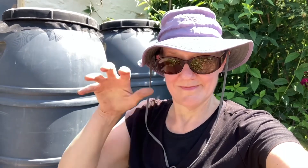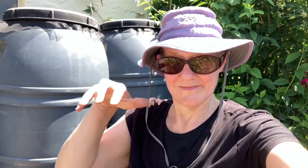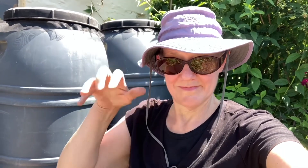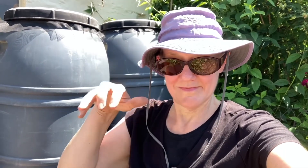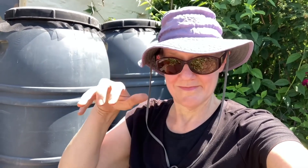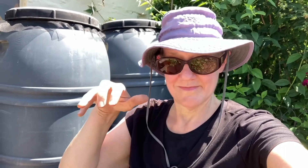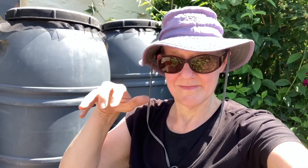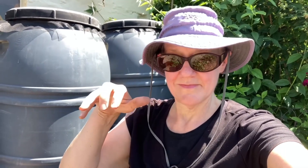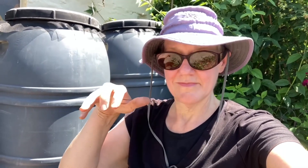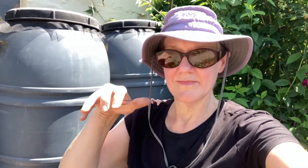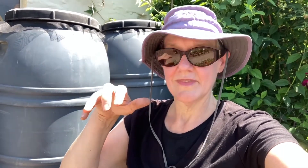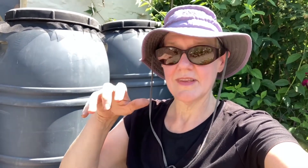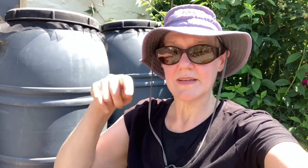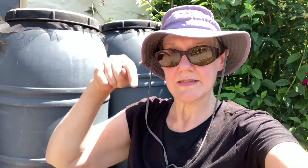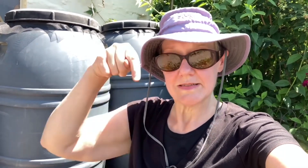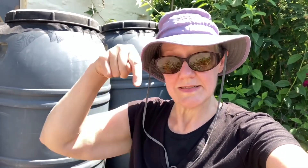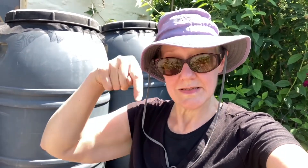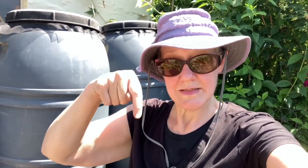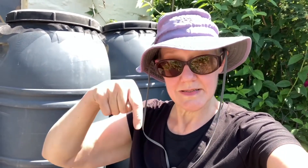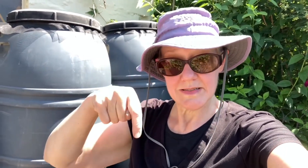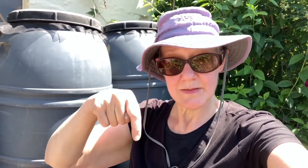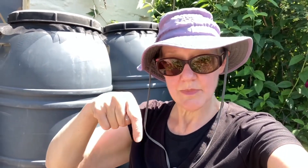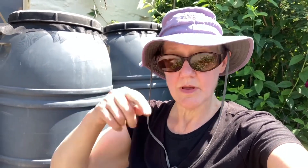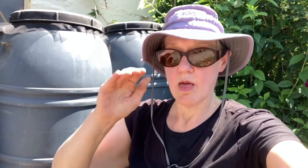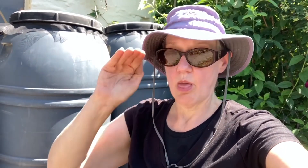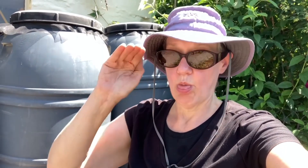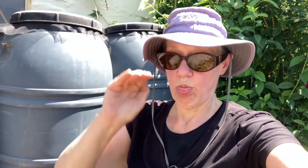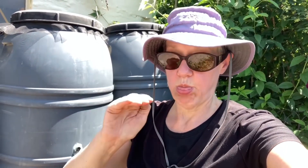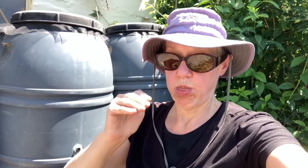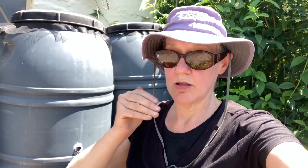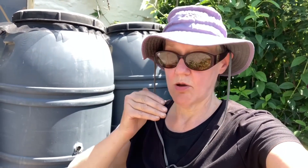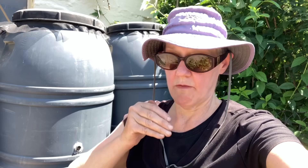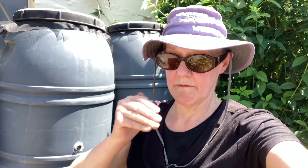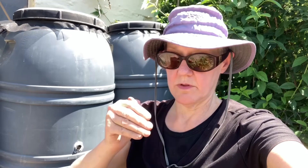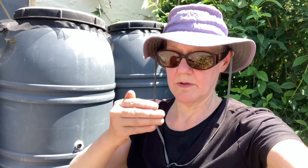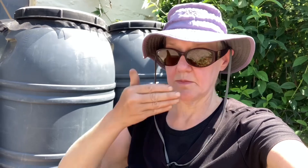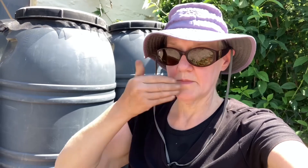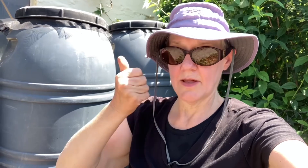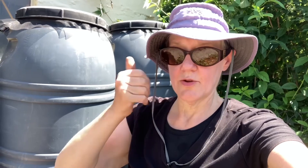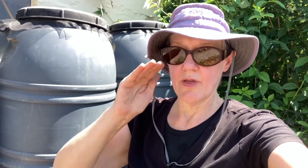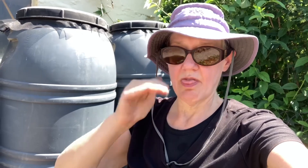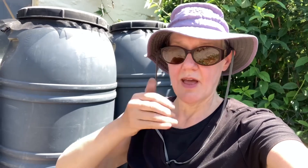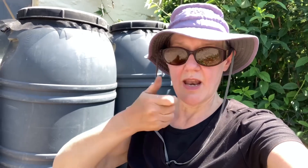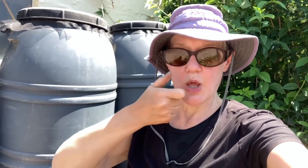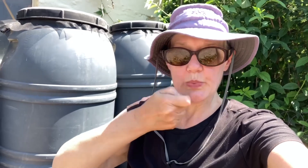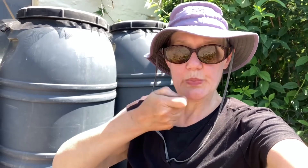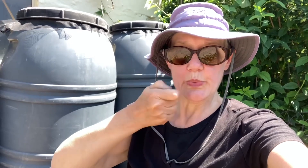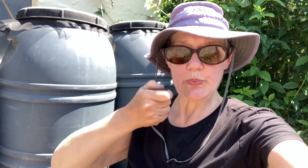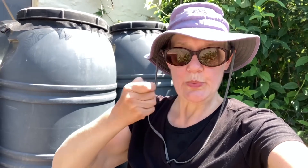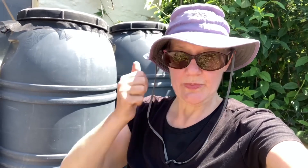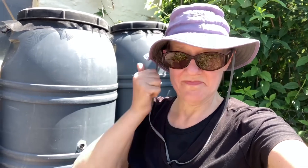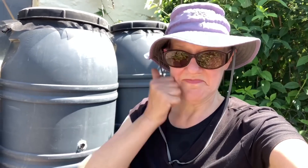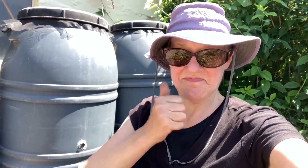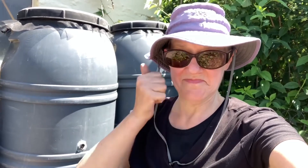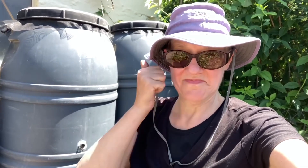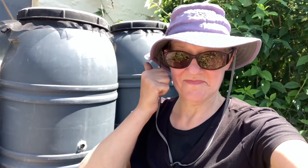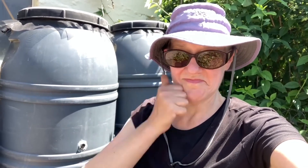or it's raining and it deeply waters them, they like that